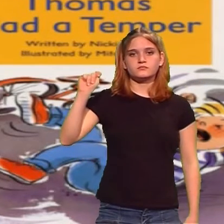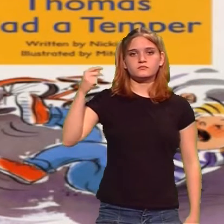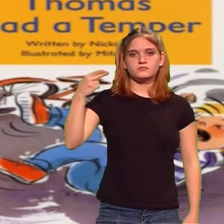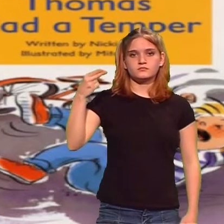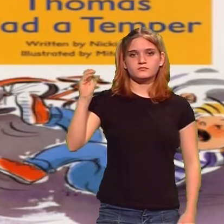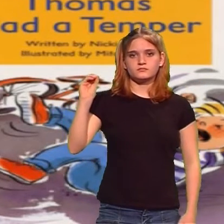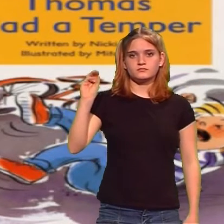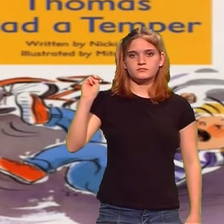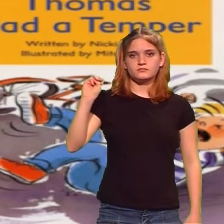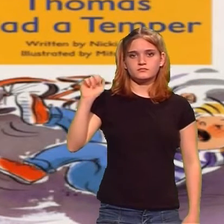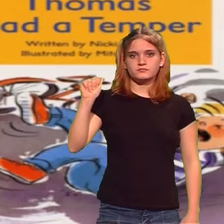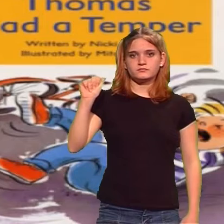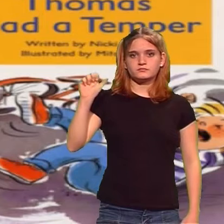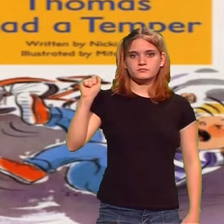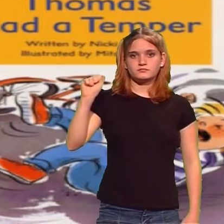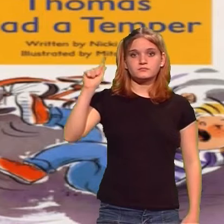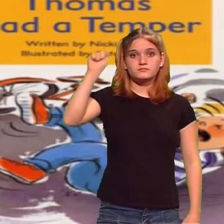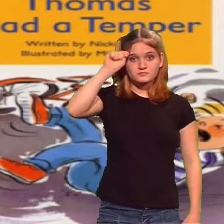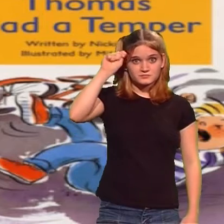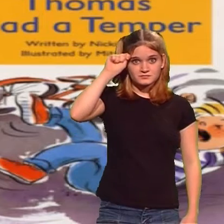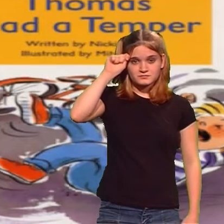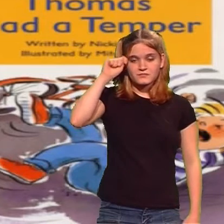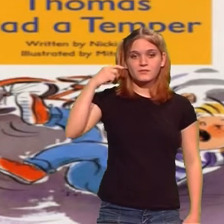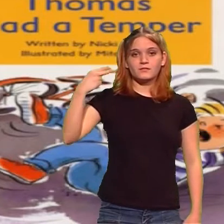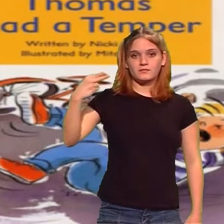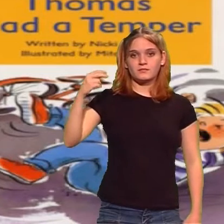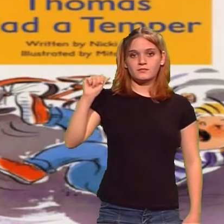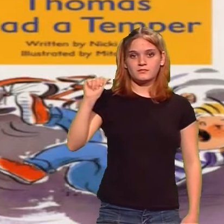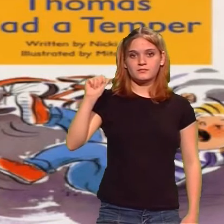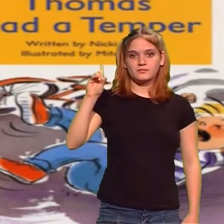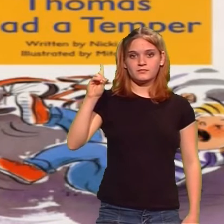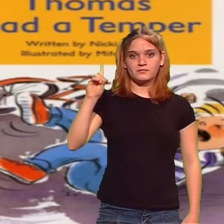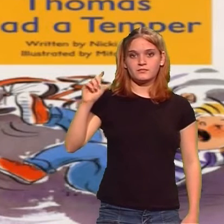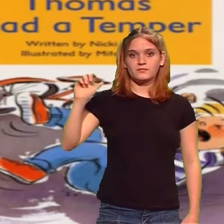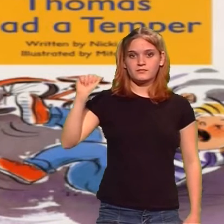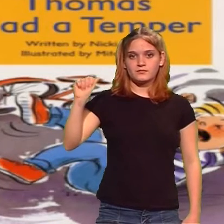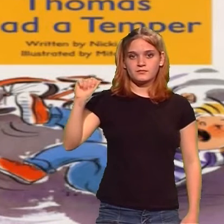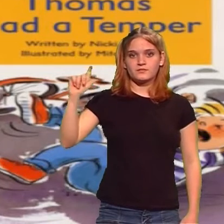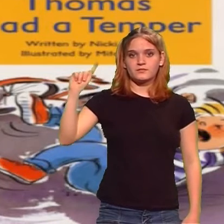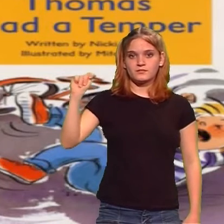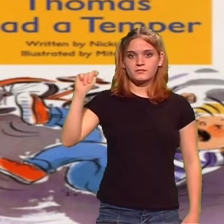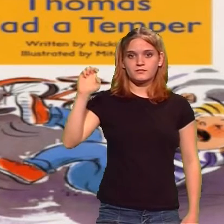The title is, Thomas had a temper.